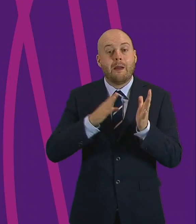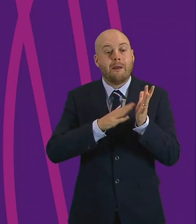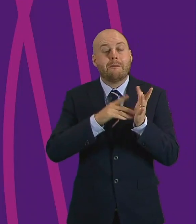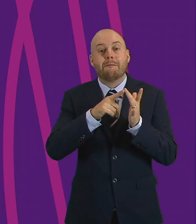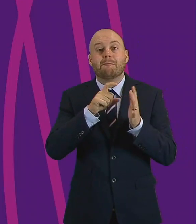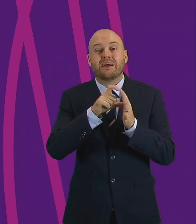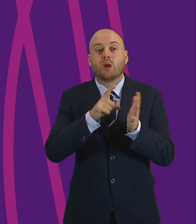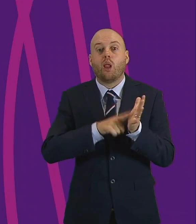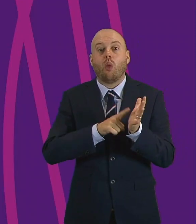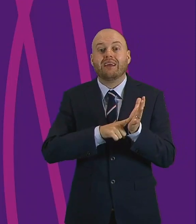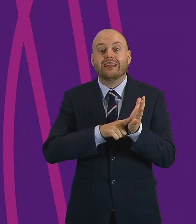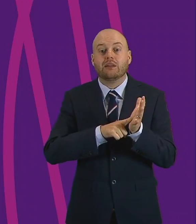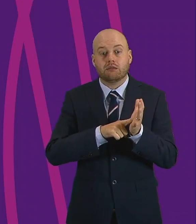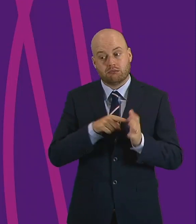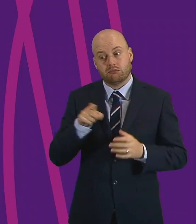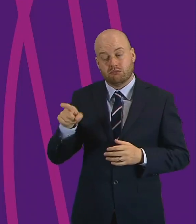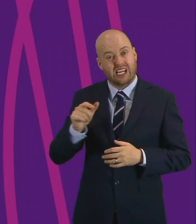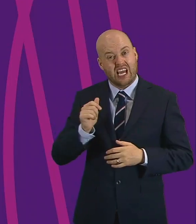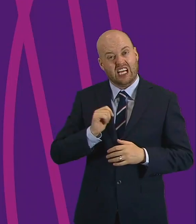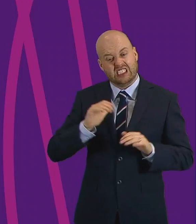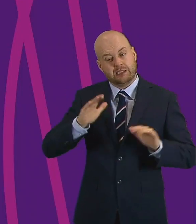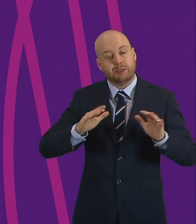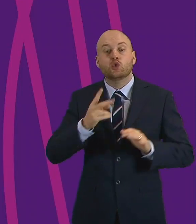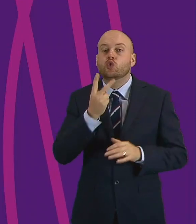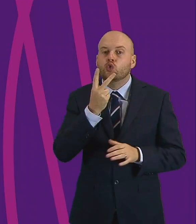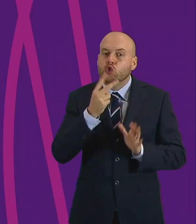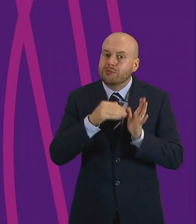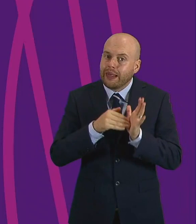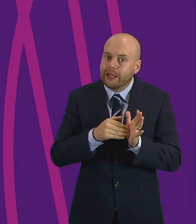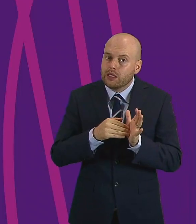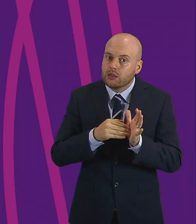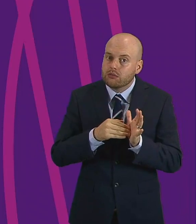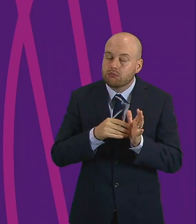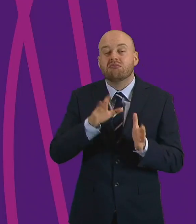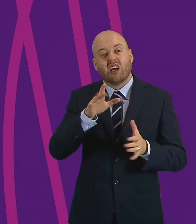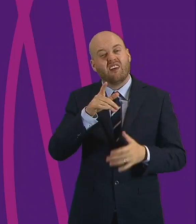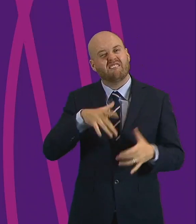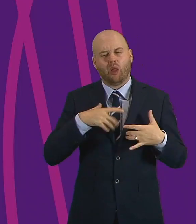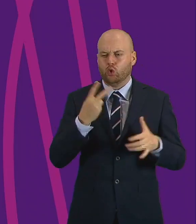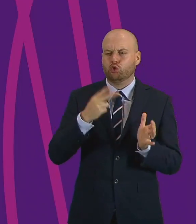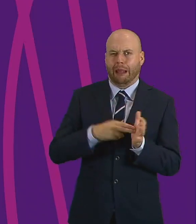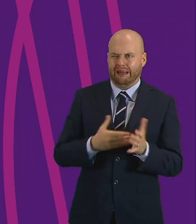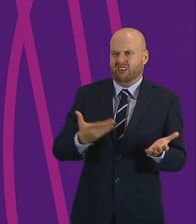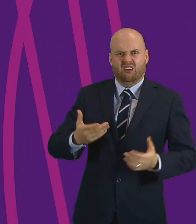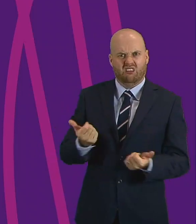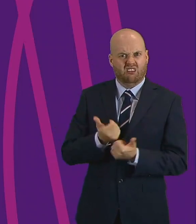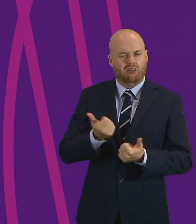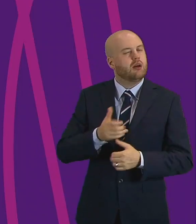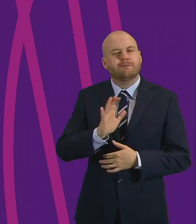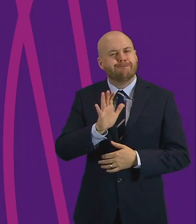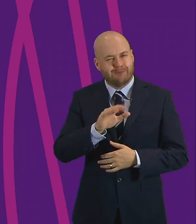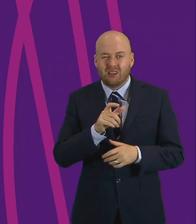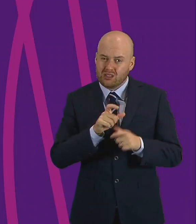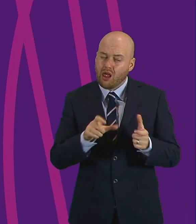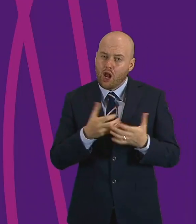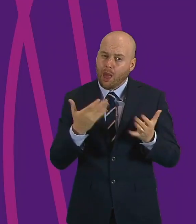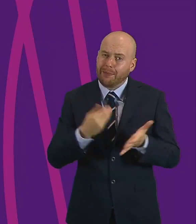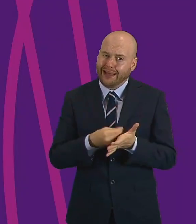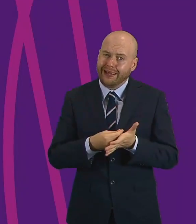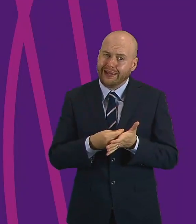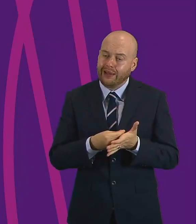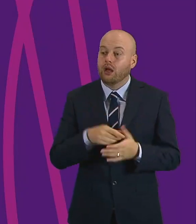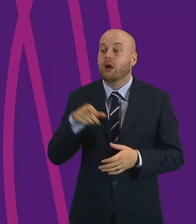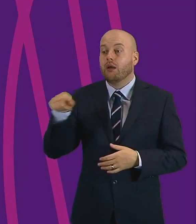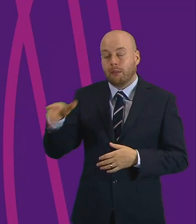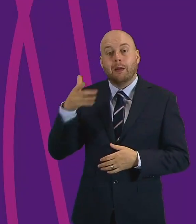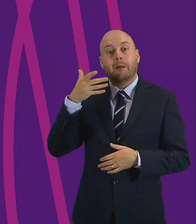estimate is £2 million, but their budget is smaller overall. That's still a lot of money. And also, just to top that, they've been billed £1.5 million